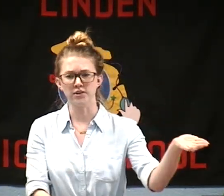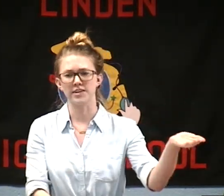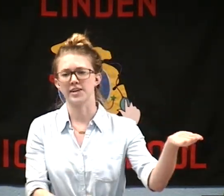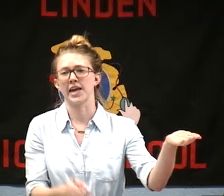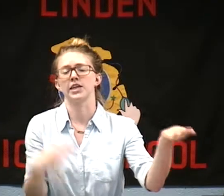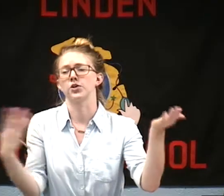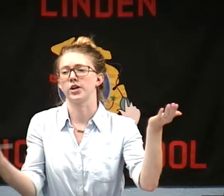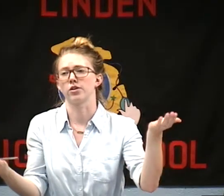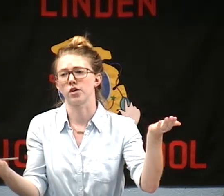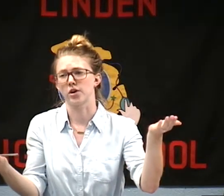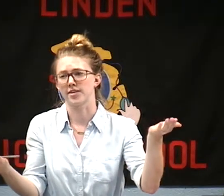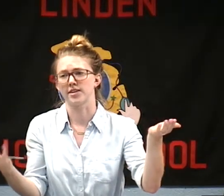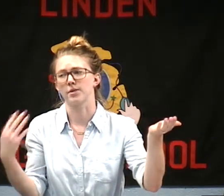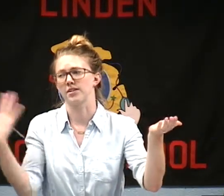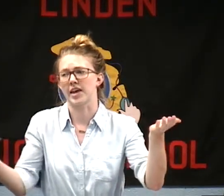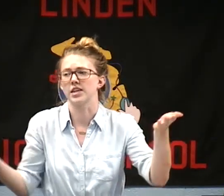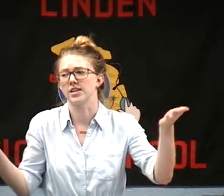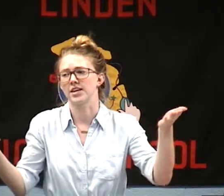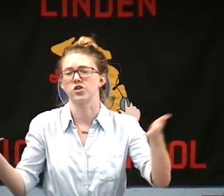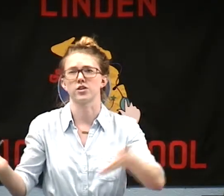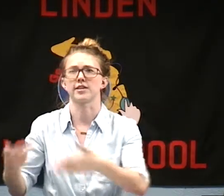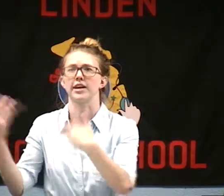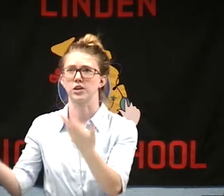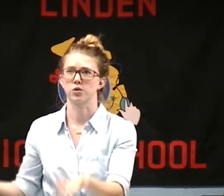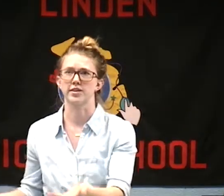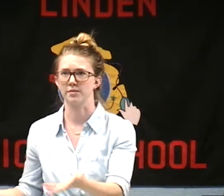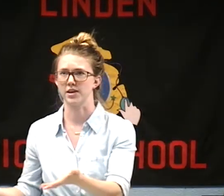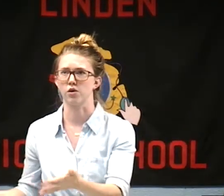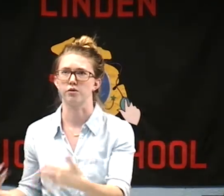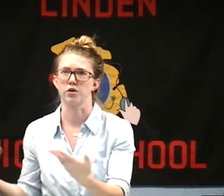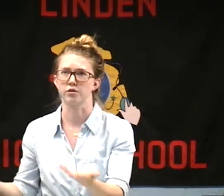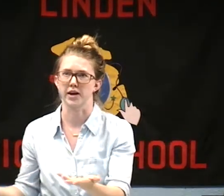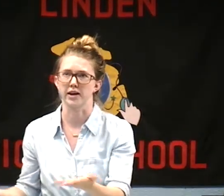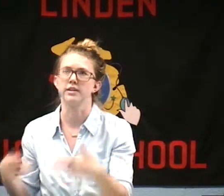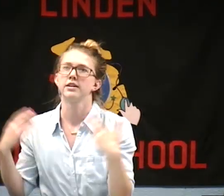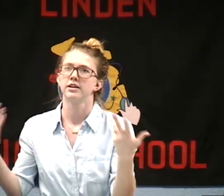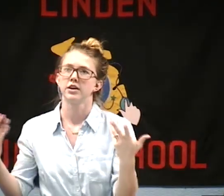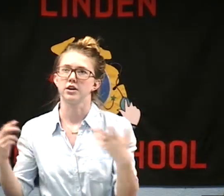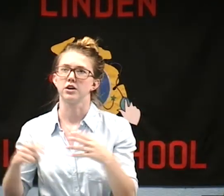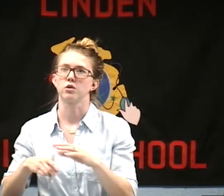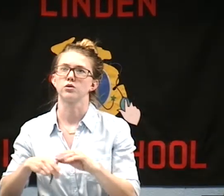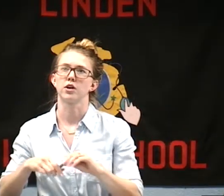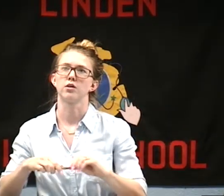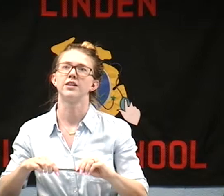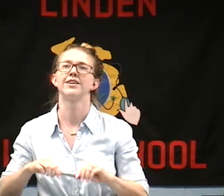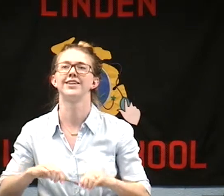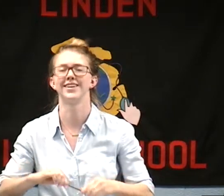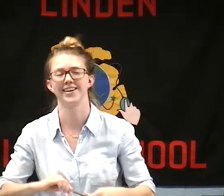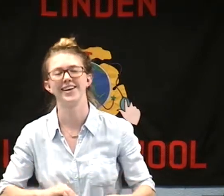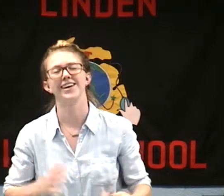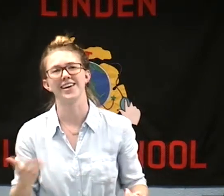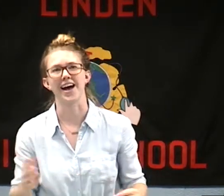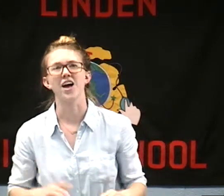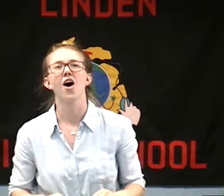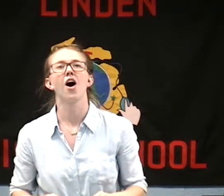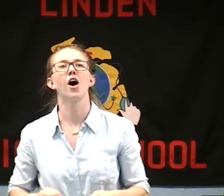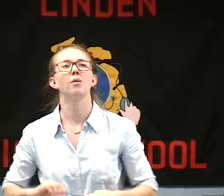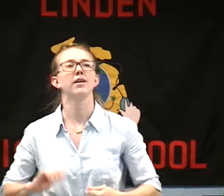verses and Kayla doing all the choruses, because Kayla then is just signing the same thing over and over again. So yeah. If